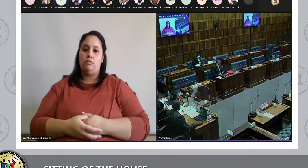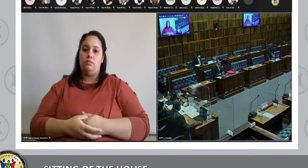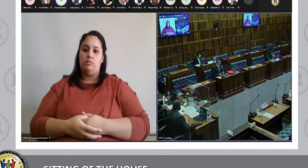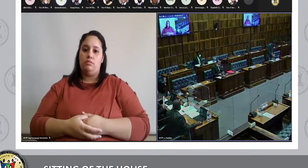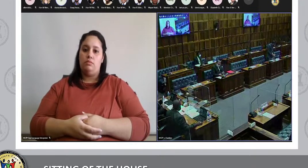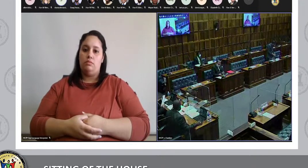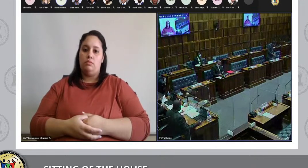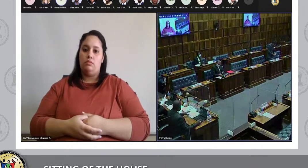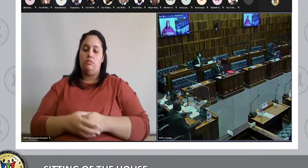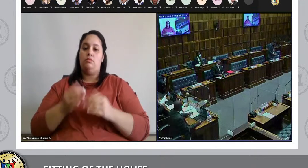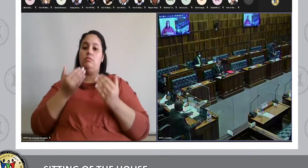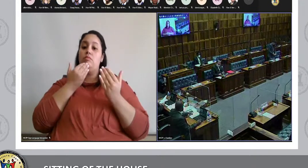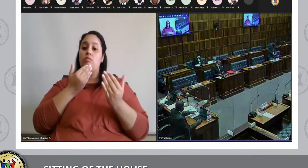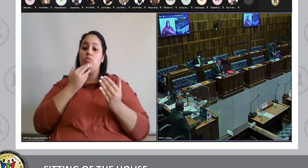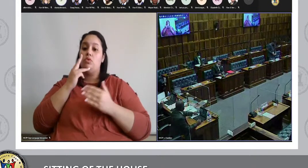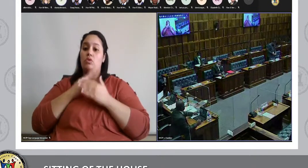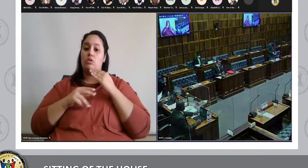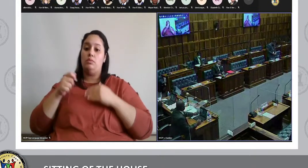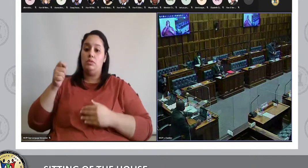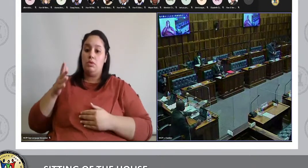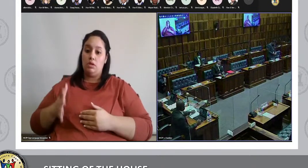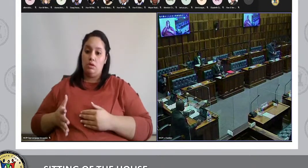Thank you, Honorable Speaker.